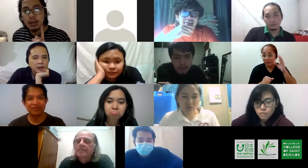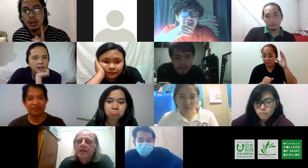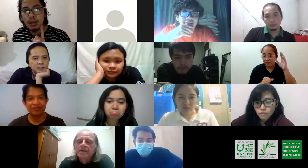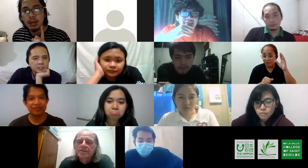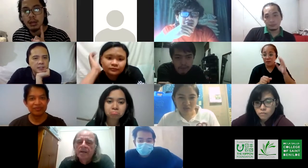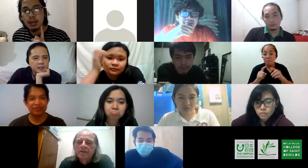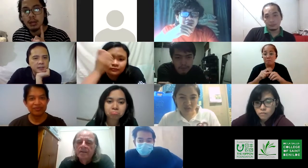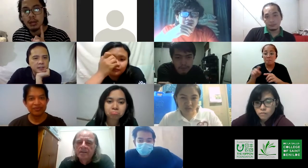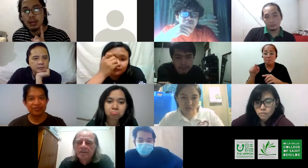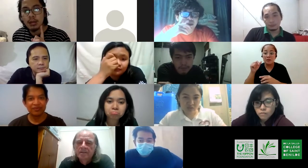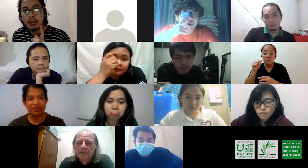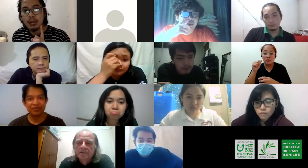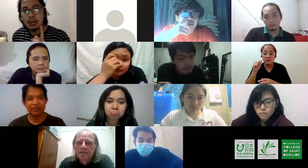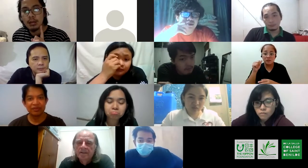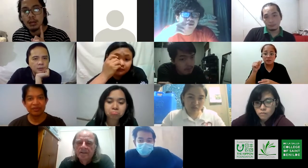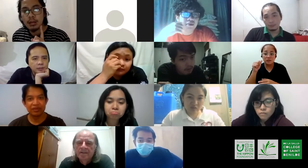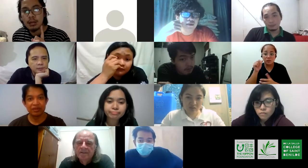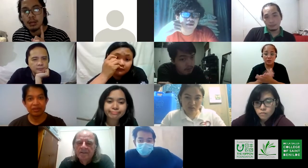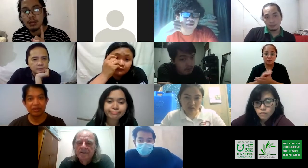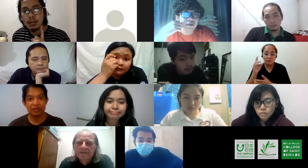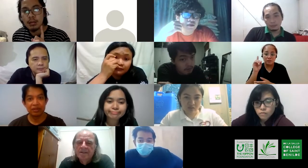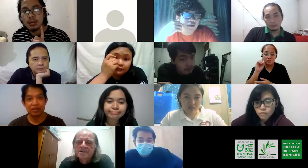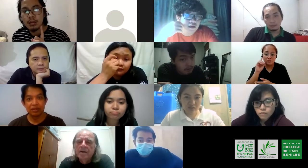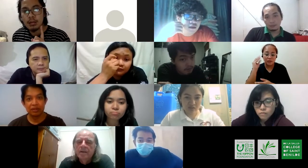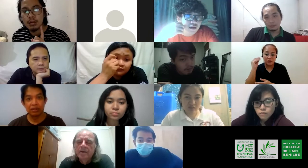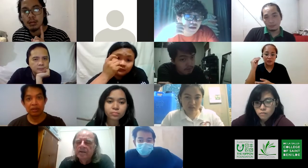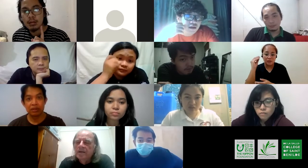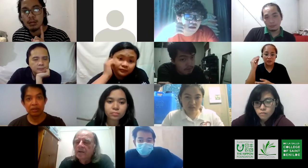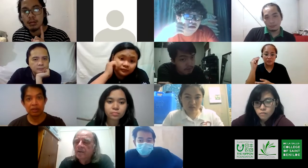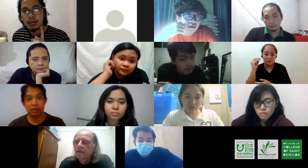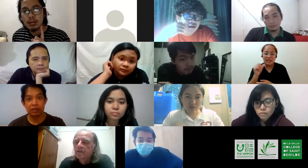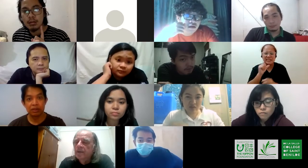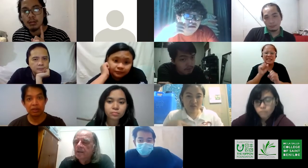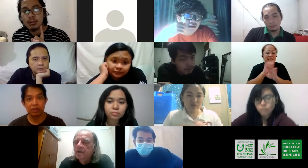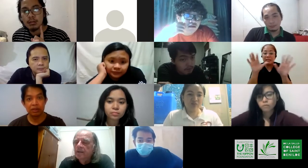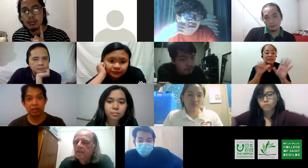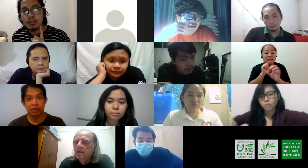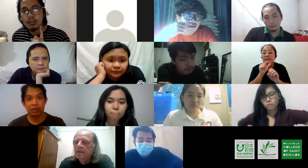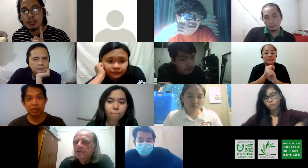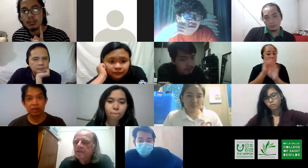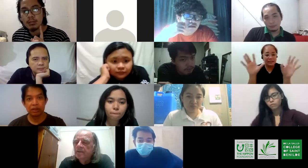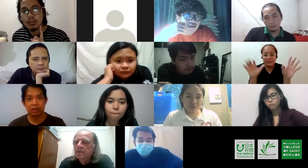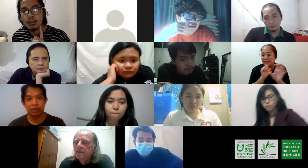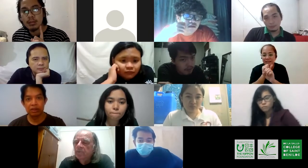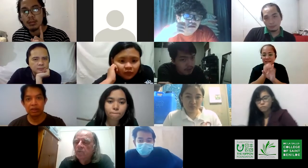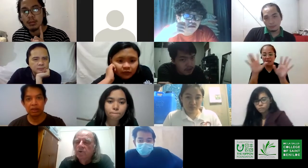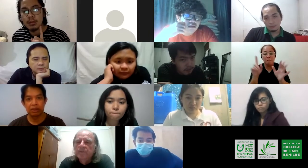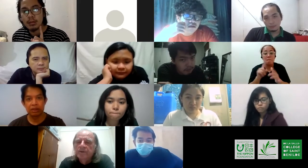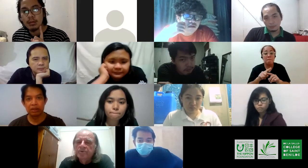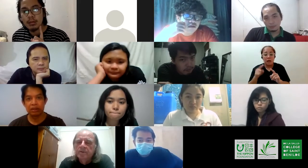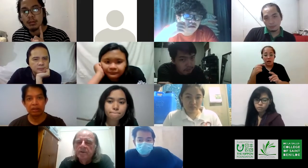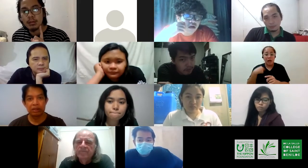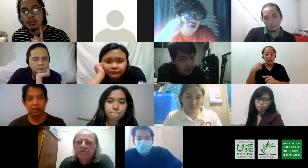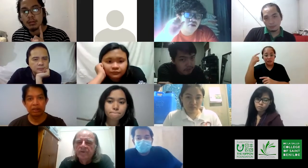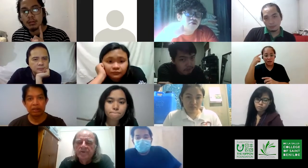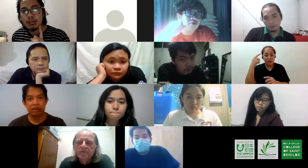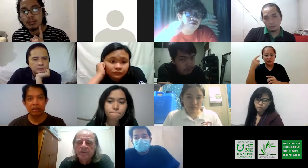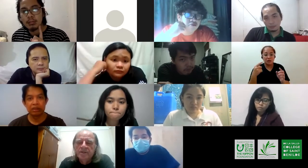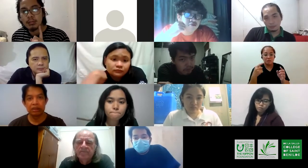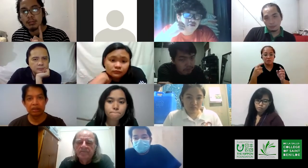She's hearing. Yeah. Okay. It's not clear, but I think it would have mentioned if she was deaf.